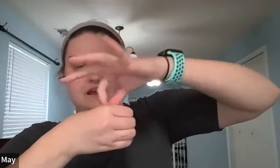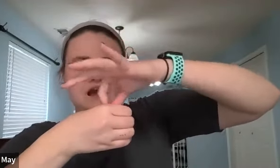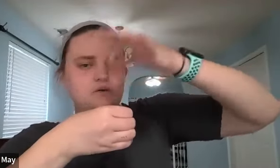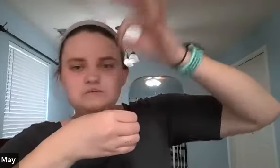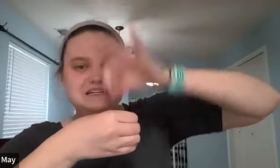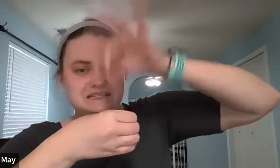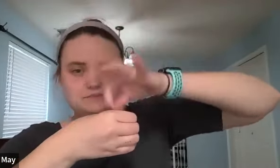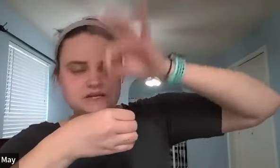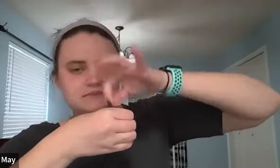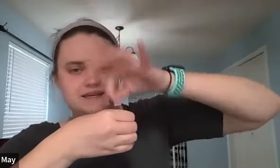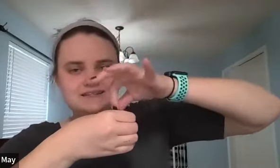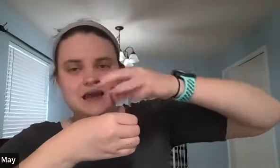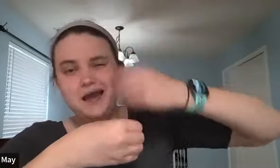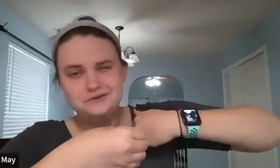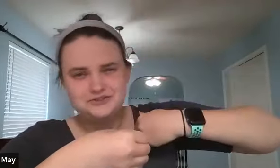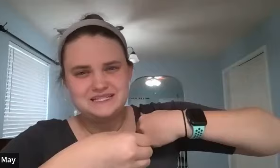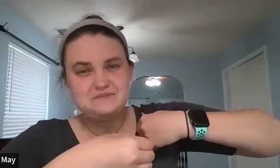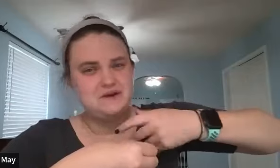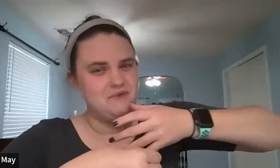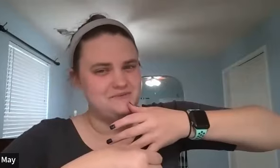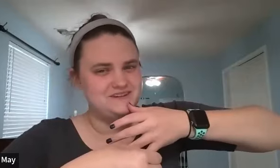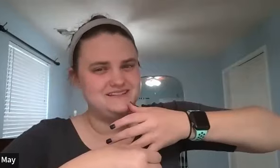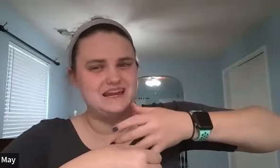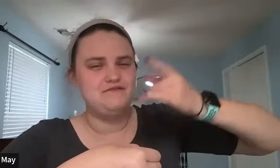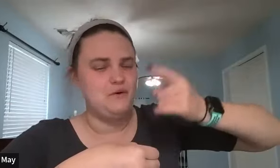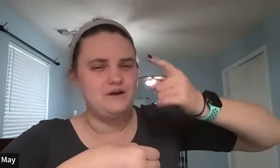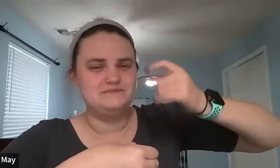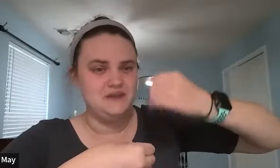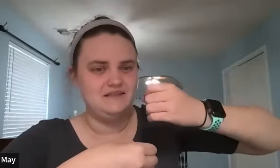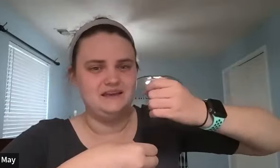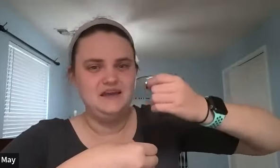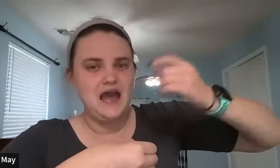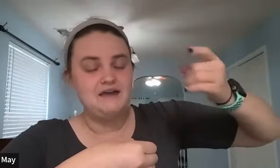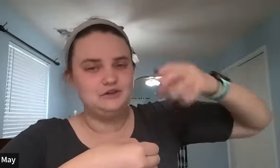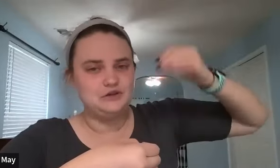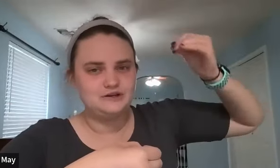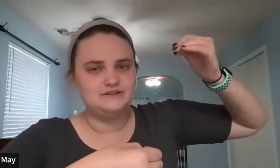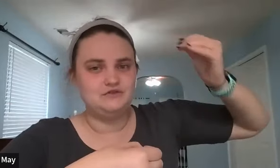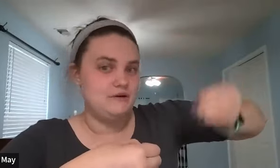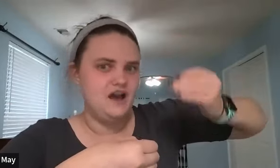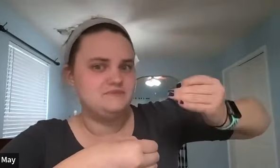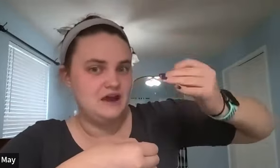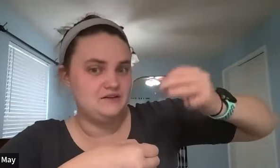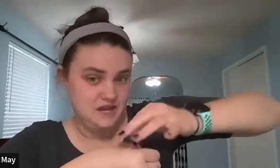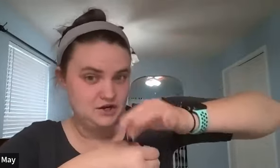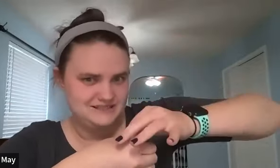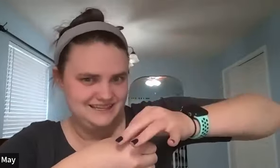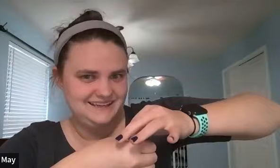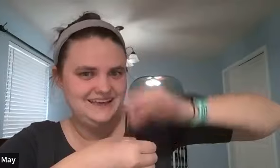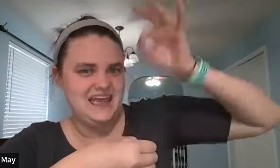I always want to dip it because I don't drink tea, but my mom does. And I've always made, I've learned growing up how to make her tea. And